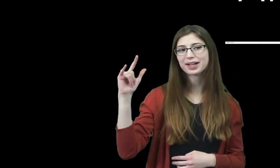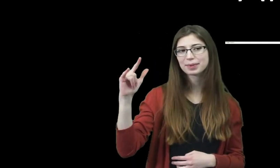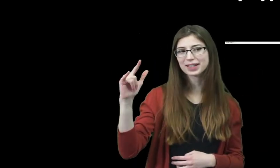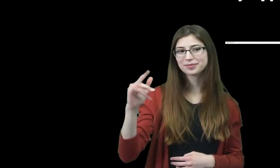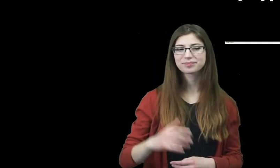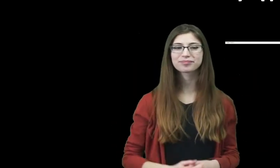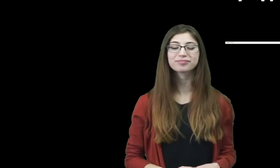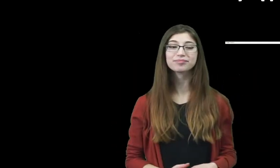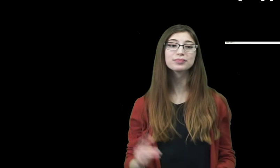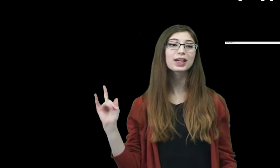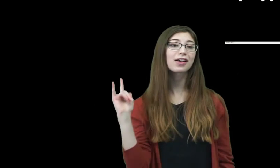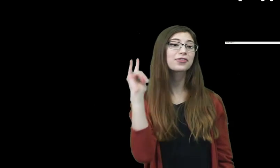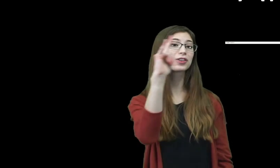Airplane. Fly.